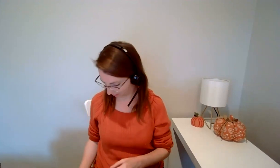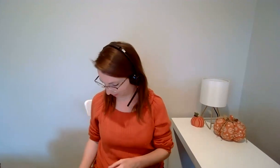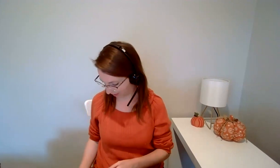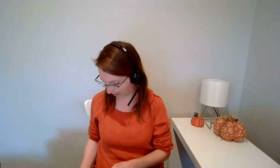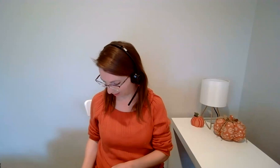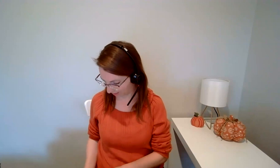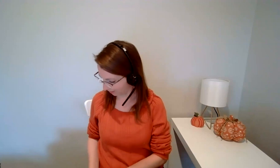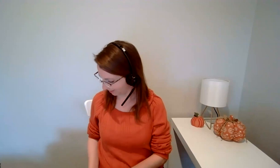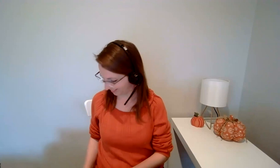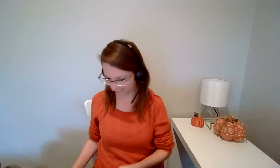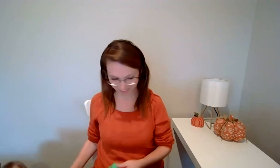All right.